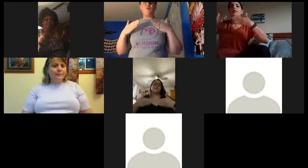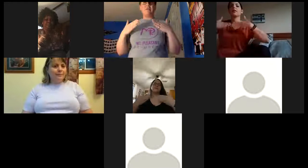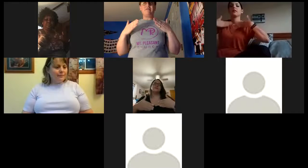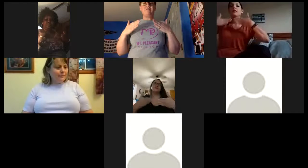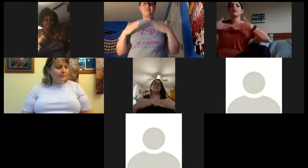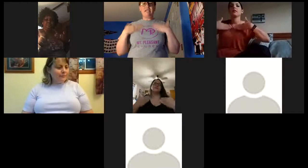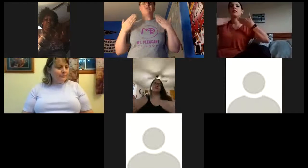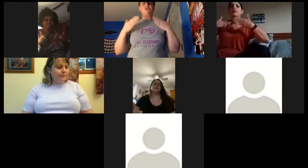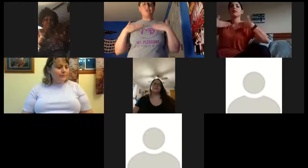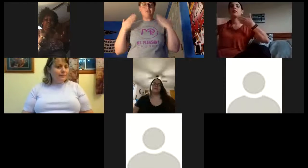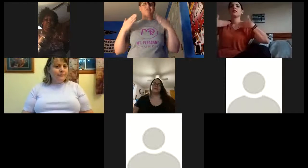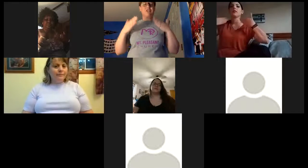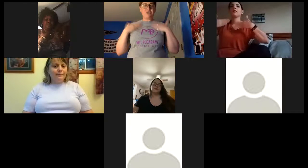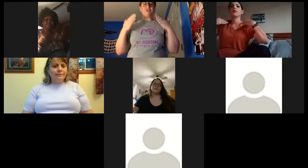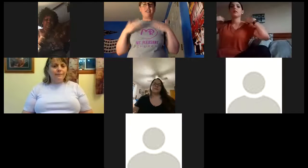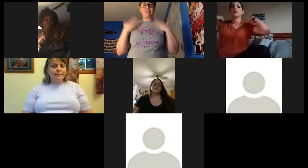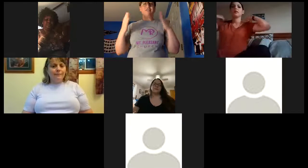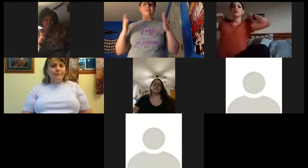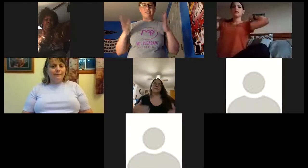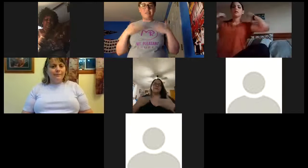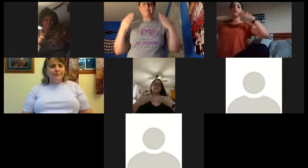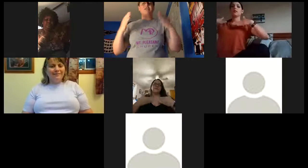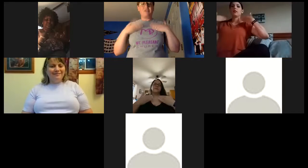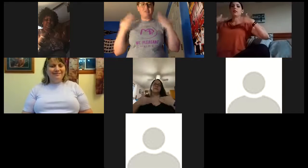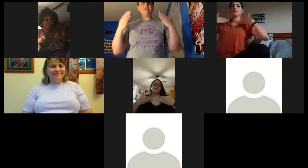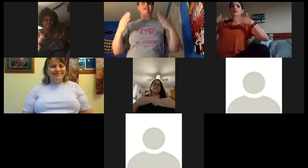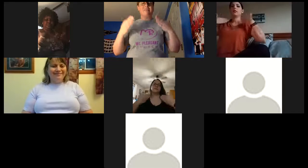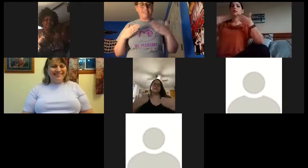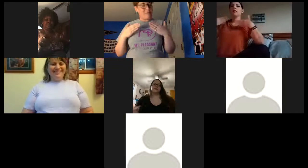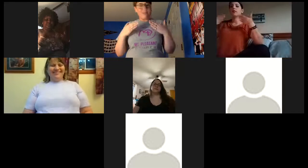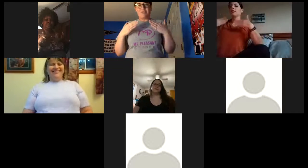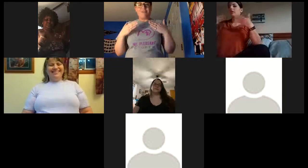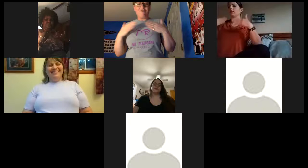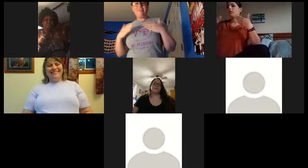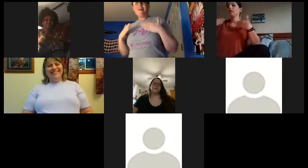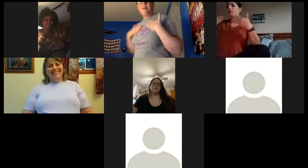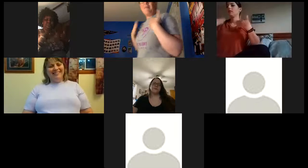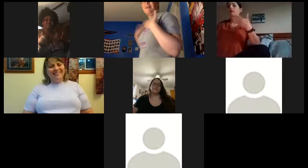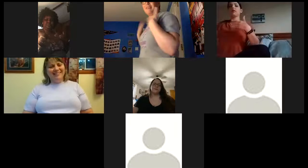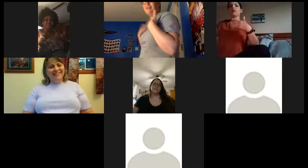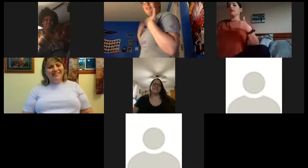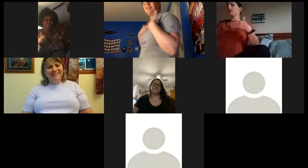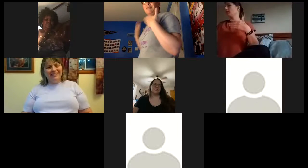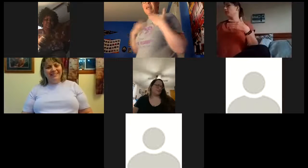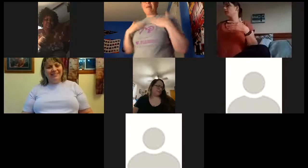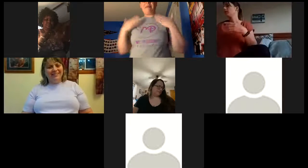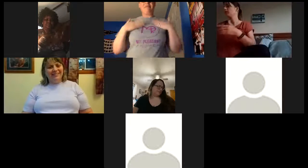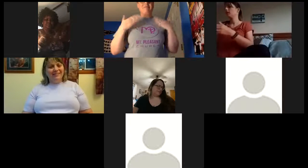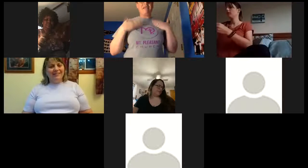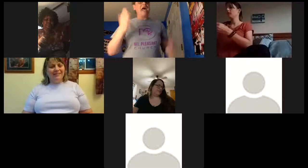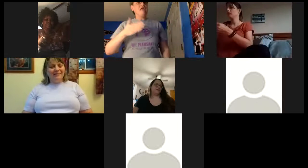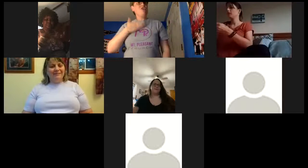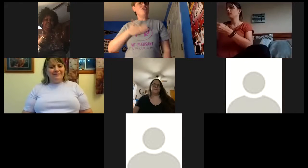don't want to hit your shirt or hit your chest, you know, because you could really smack yourself, but you know, it's just